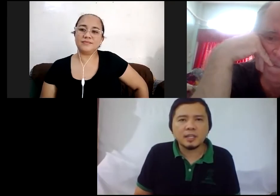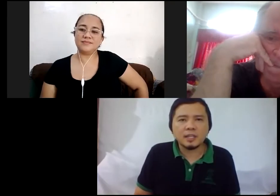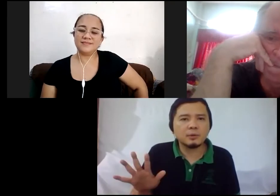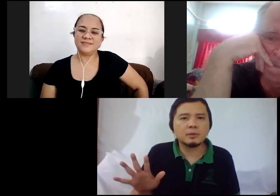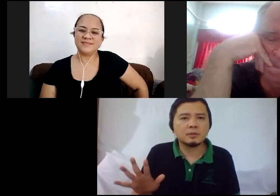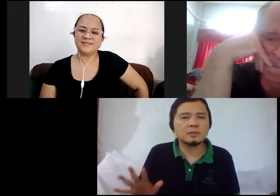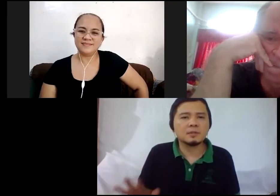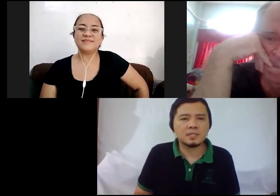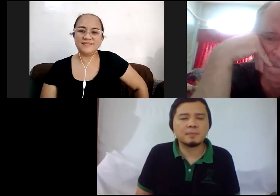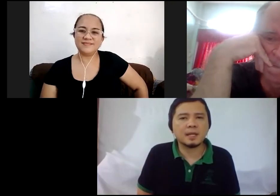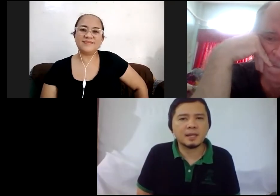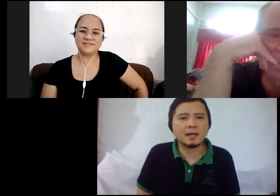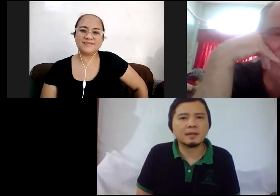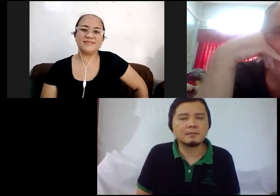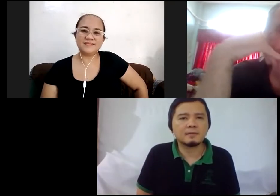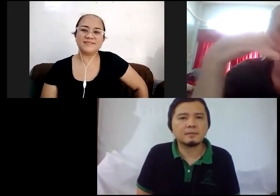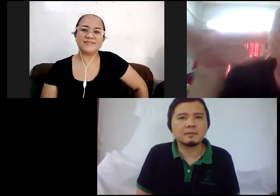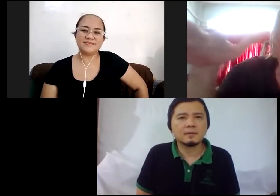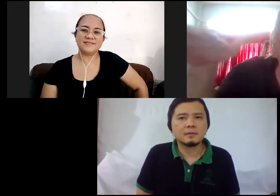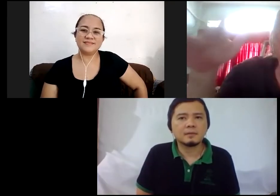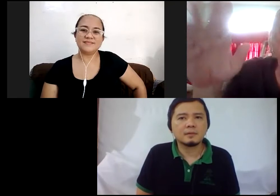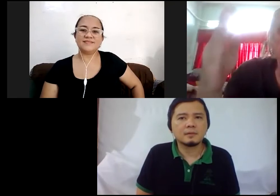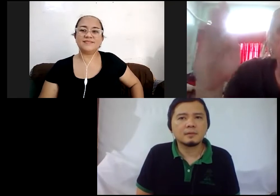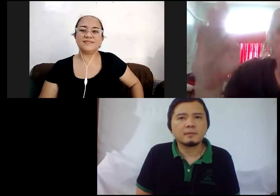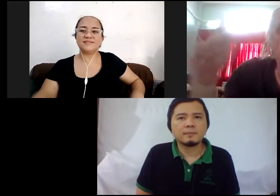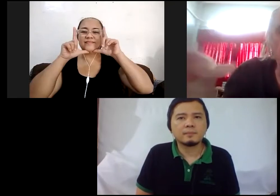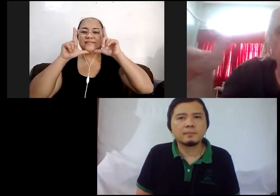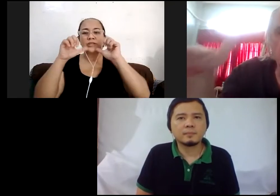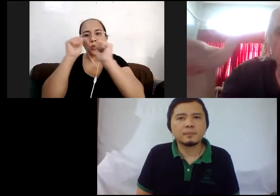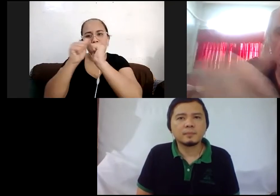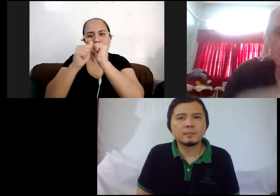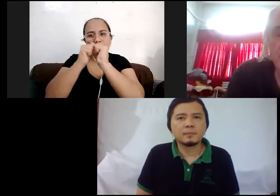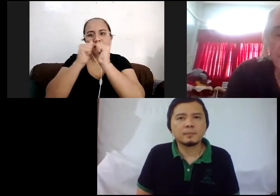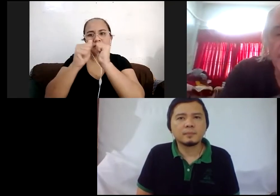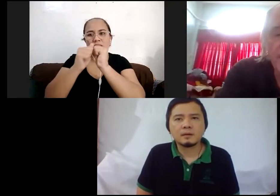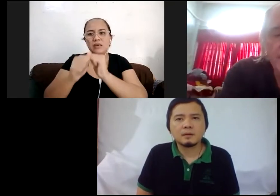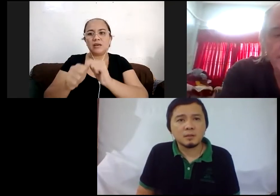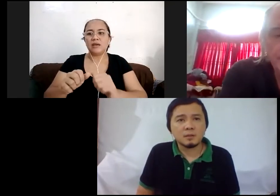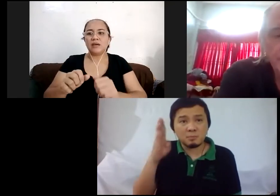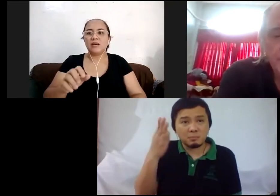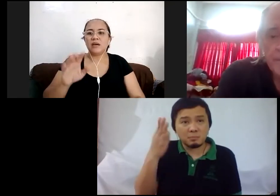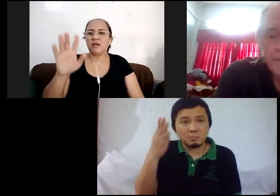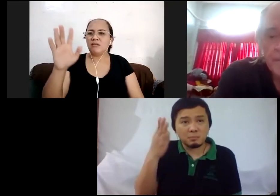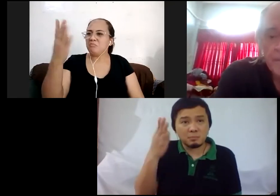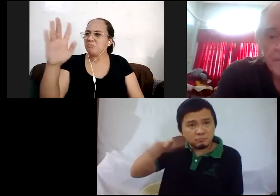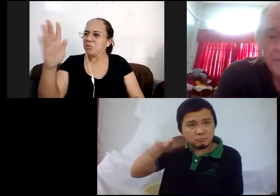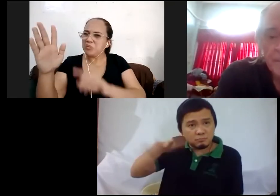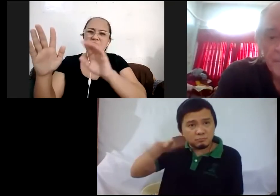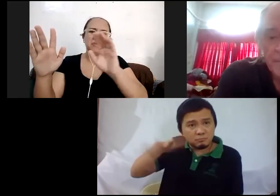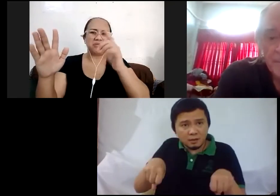bit blue, something like that. So like blue, something like that.